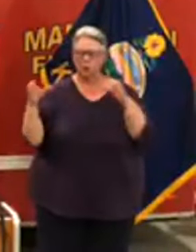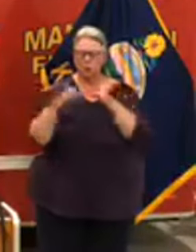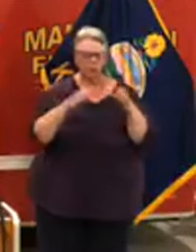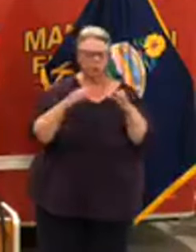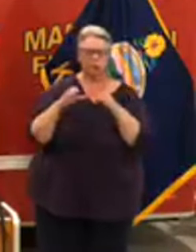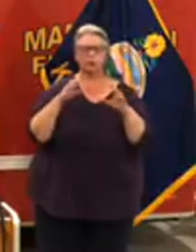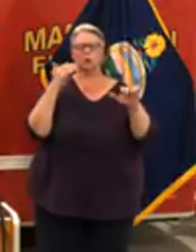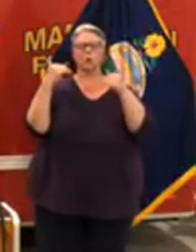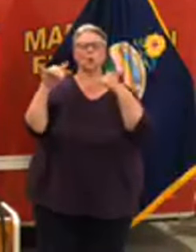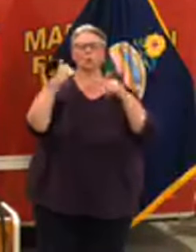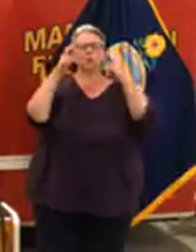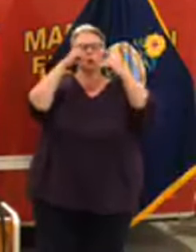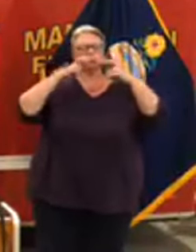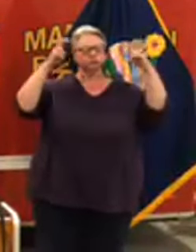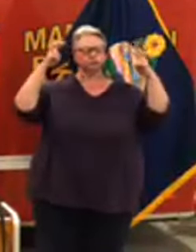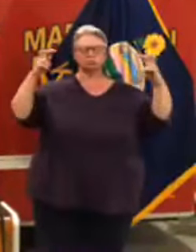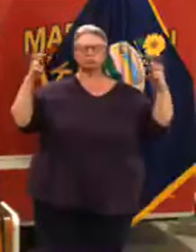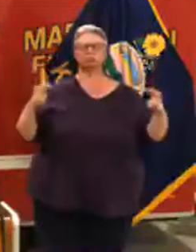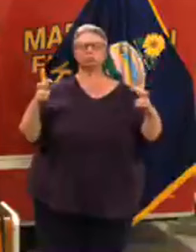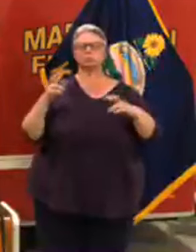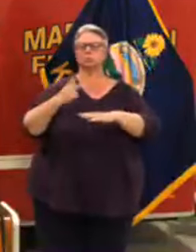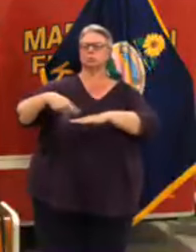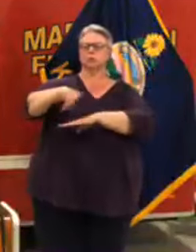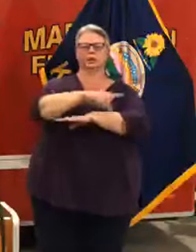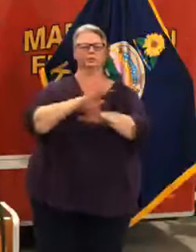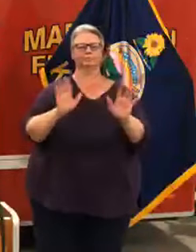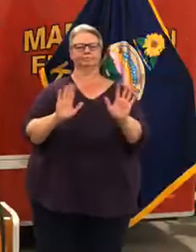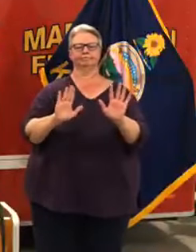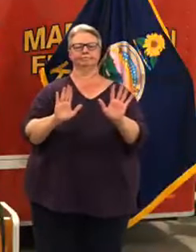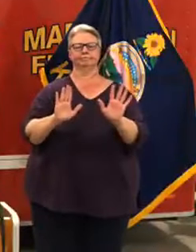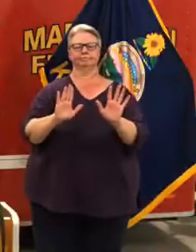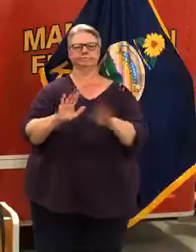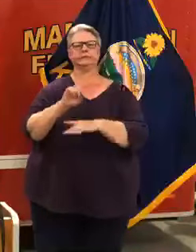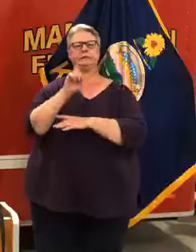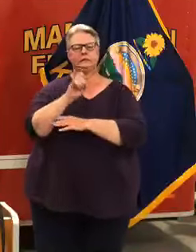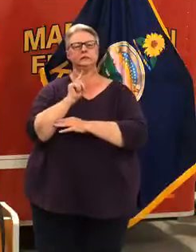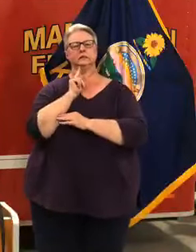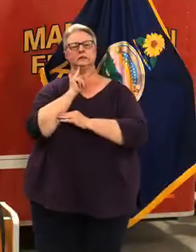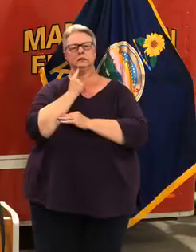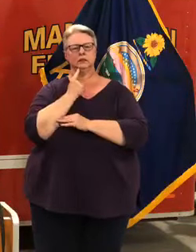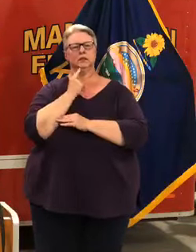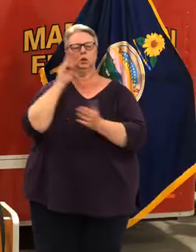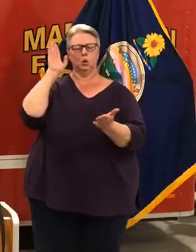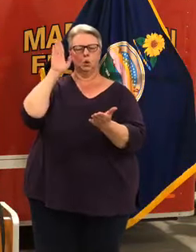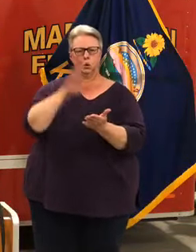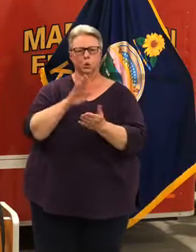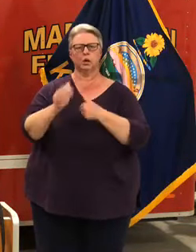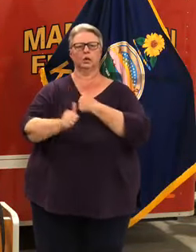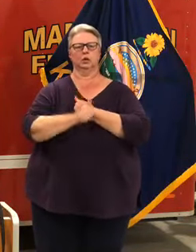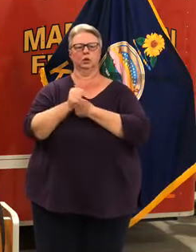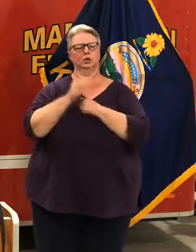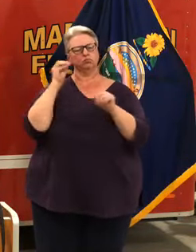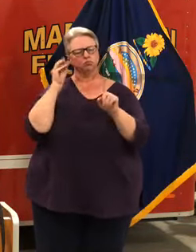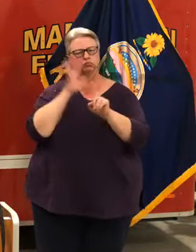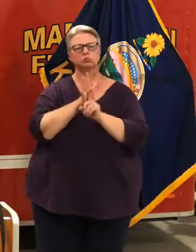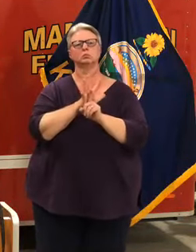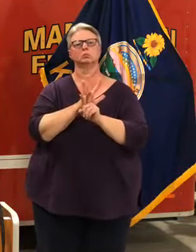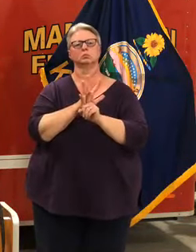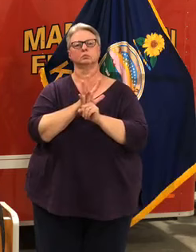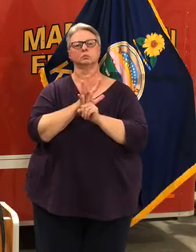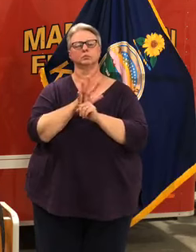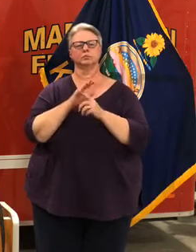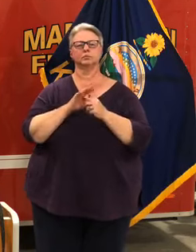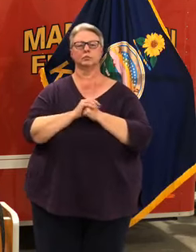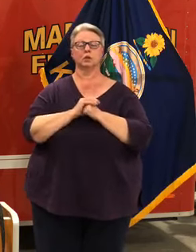playground equipment. We really need to take this order seriously to reduce our risk of exposure as much as we can.